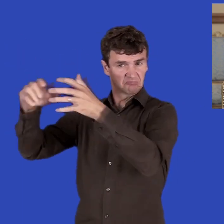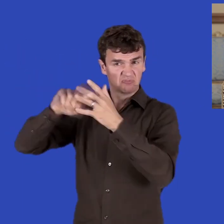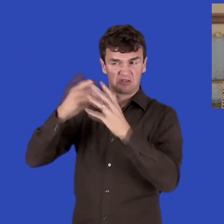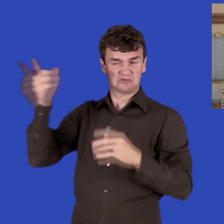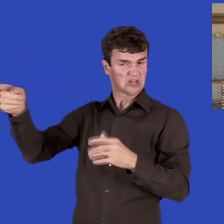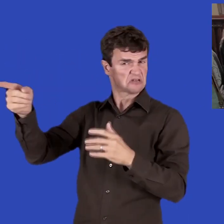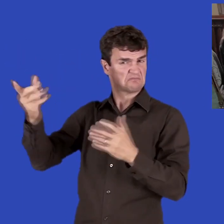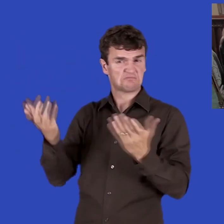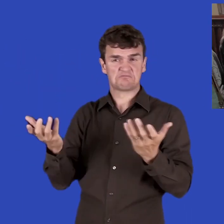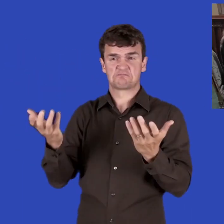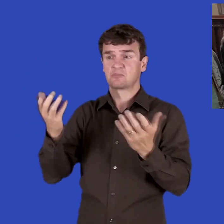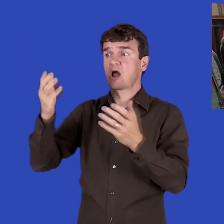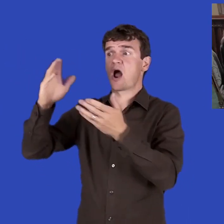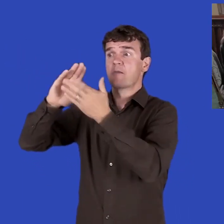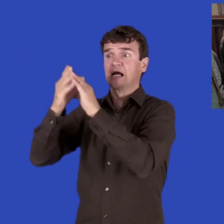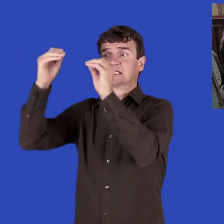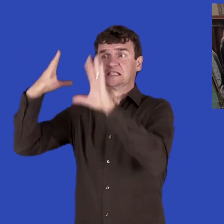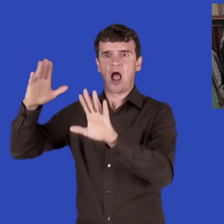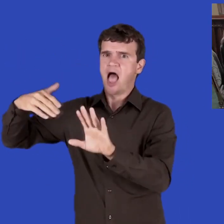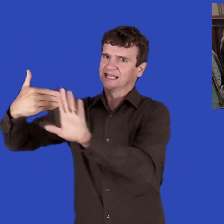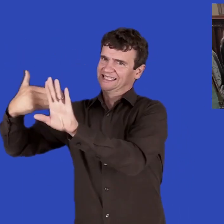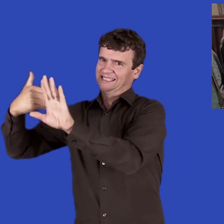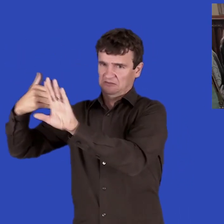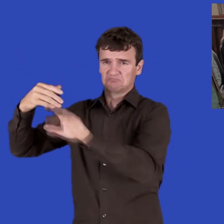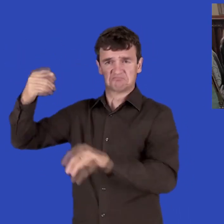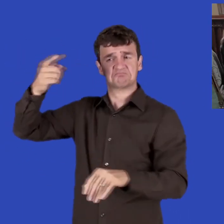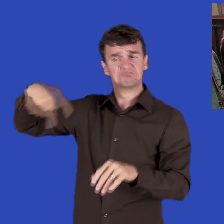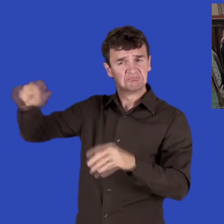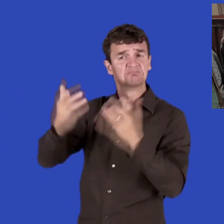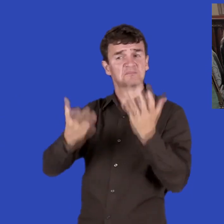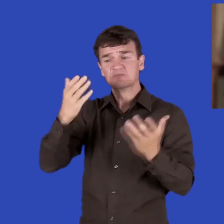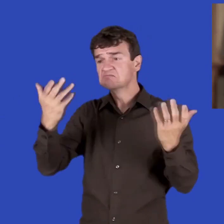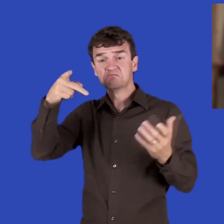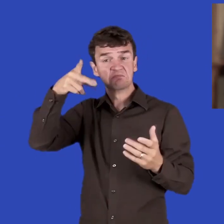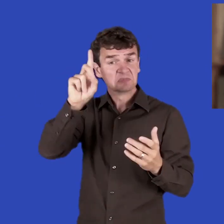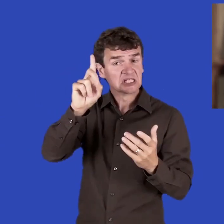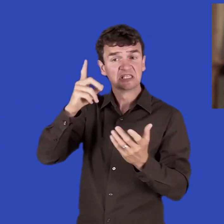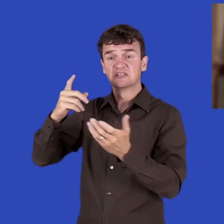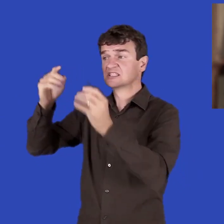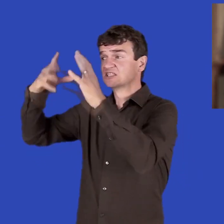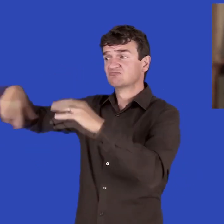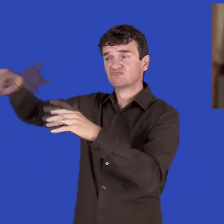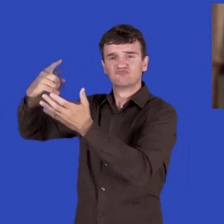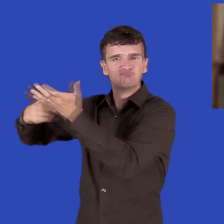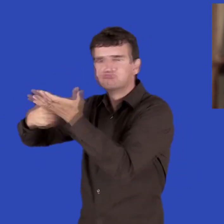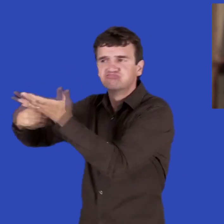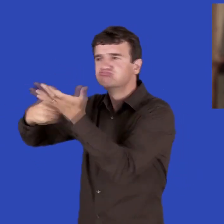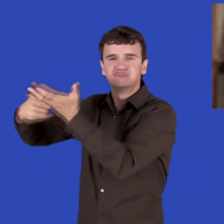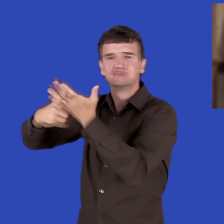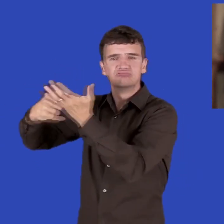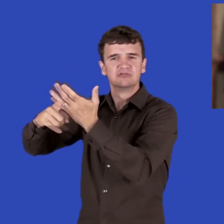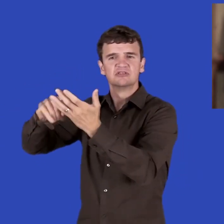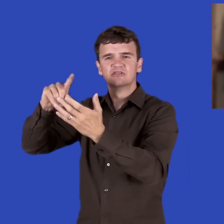where accessibility and these types of terms can be discussed? I would certainly hope so. It might even be